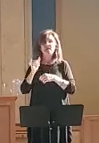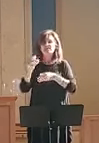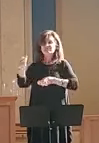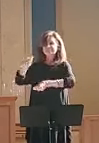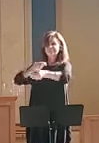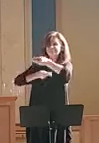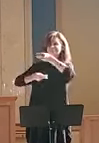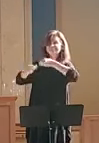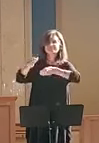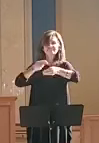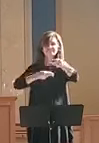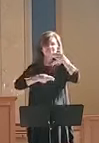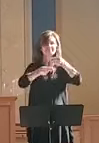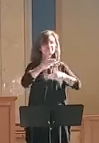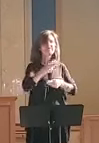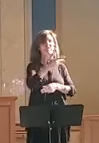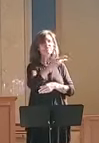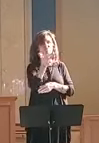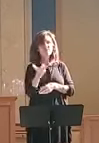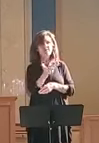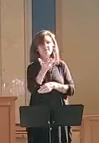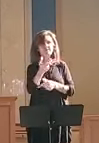three arenas.